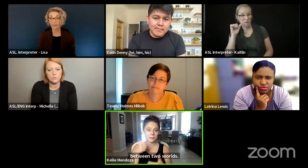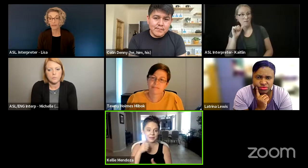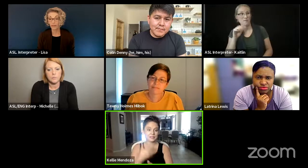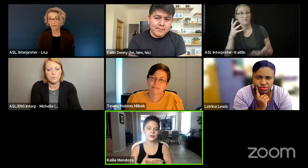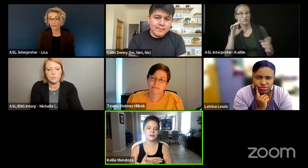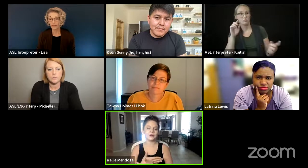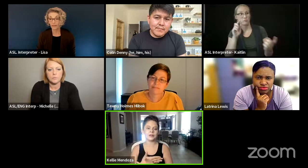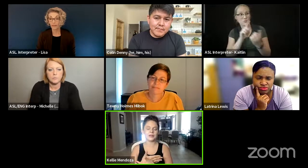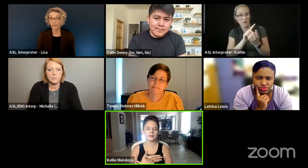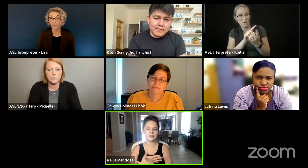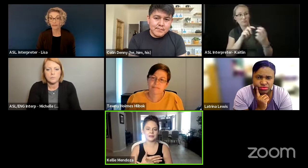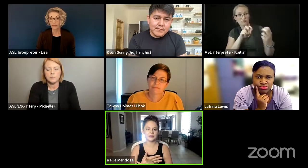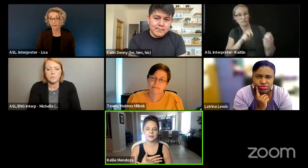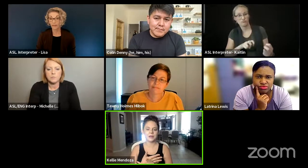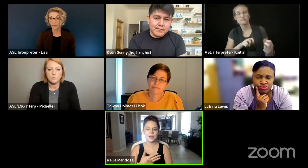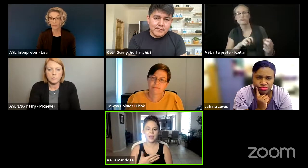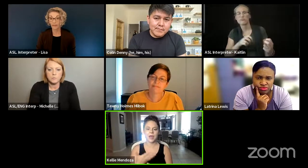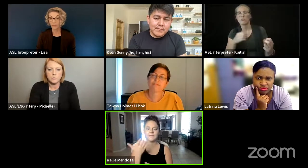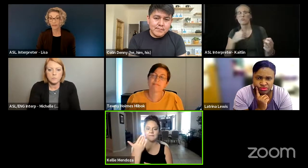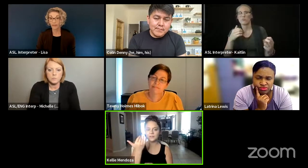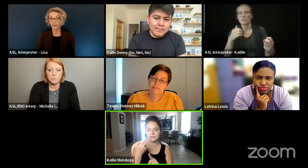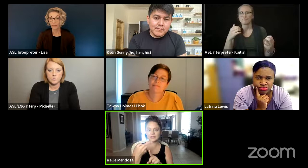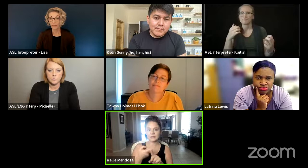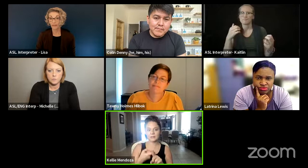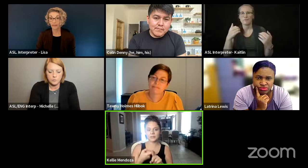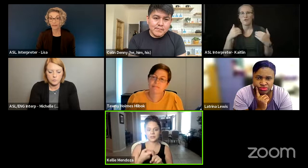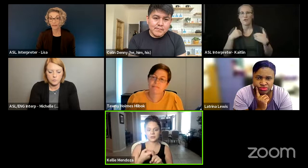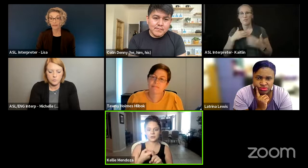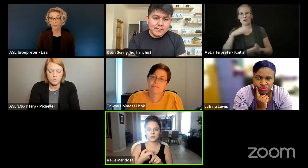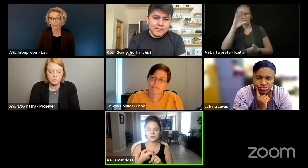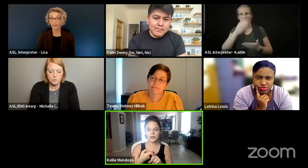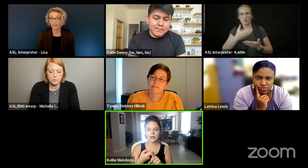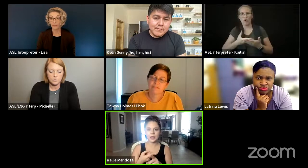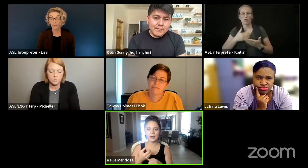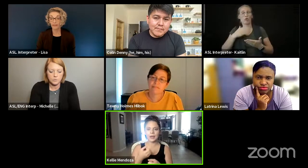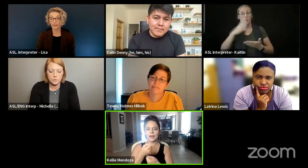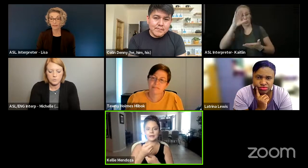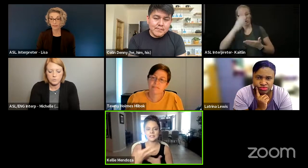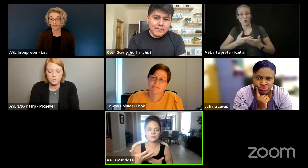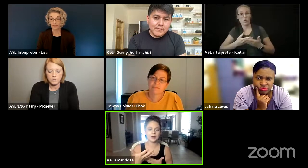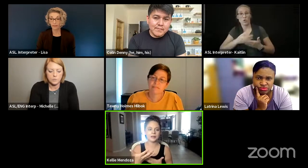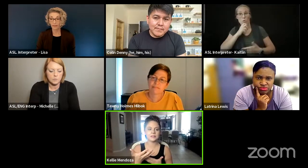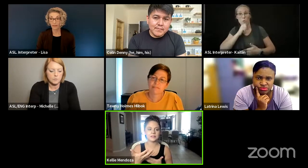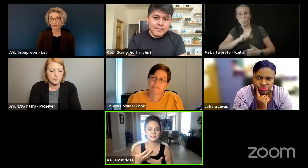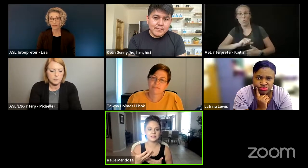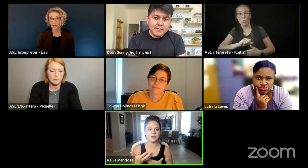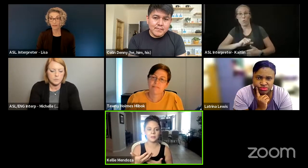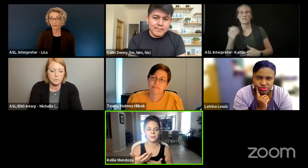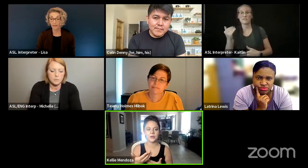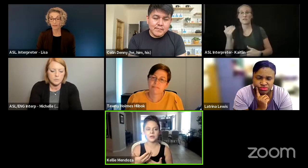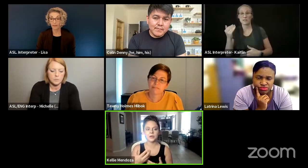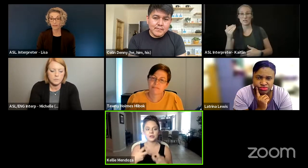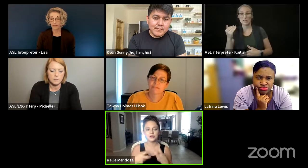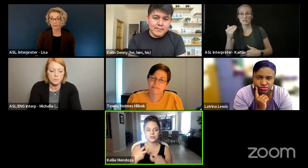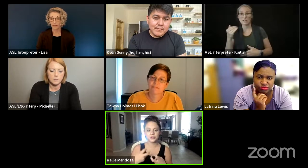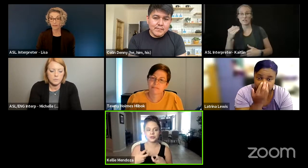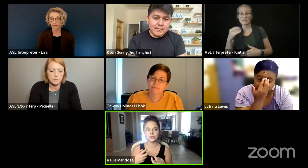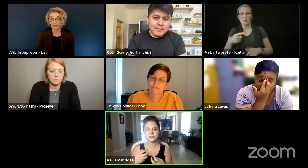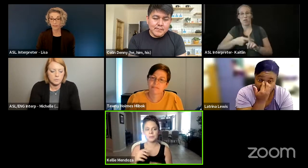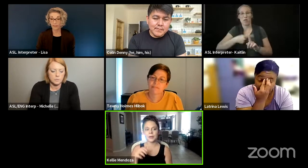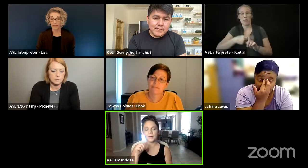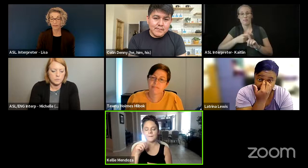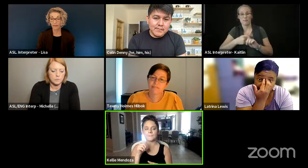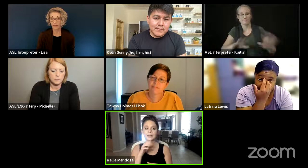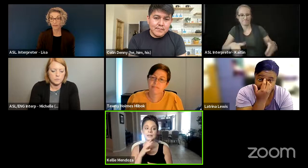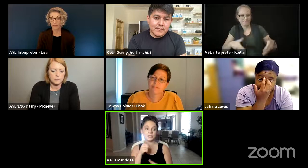we had my daughter. And at 15 months old, I had expressed some